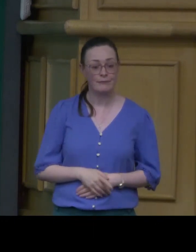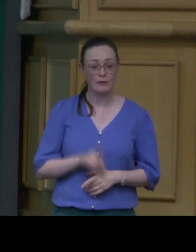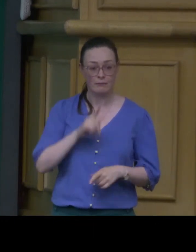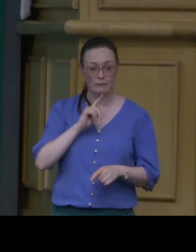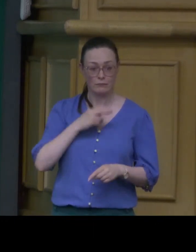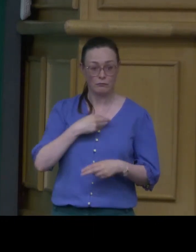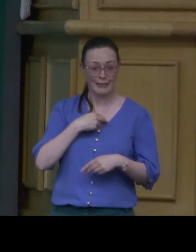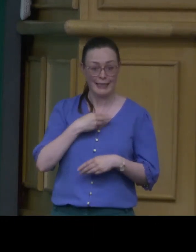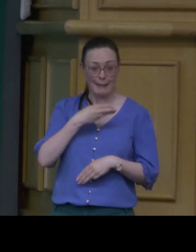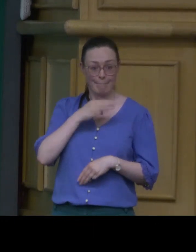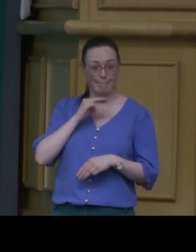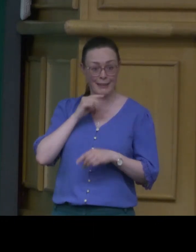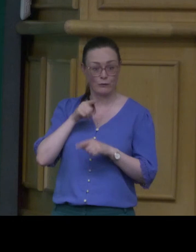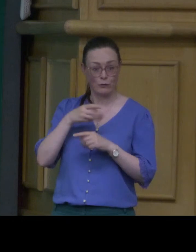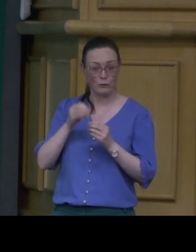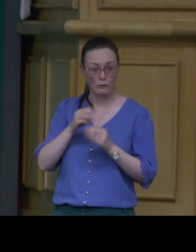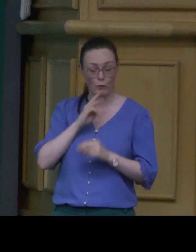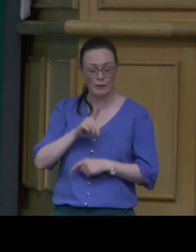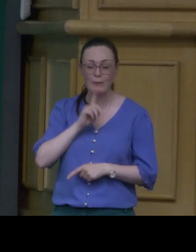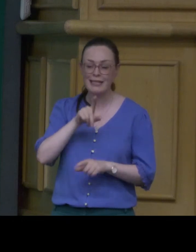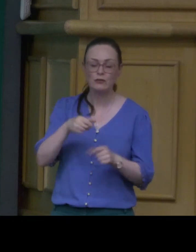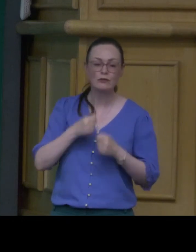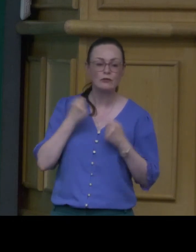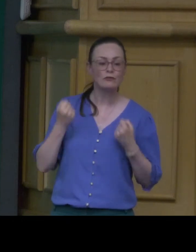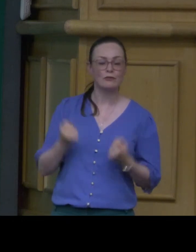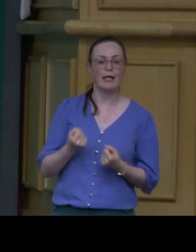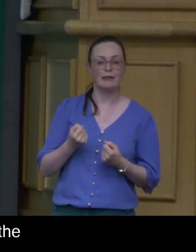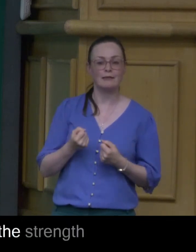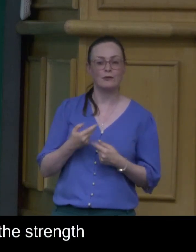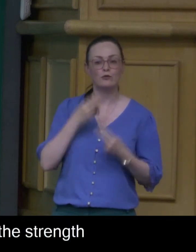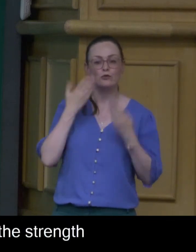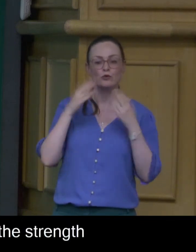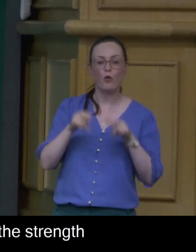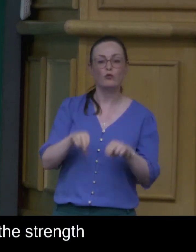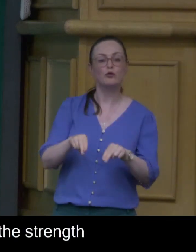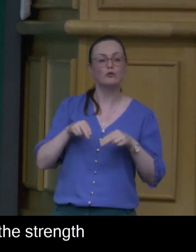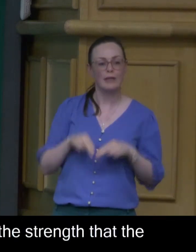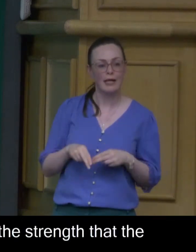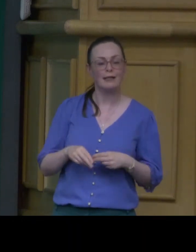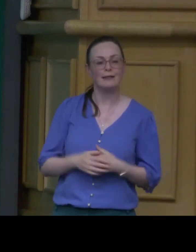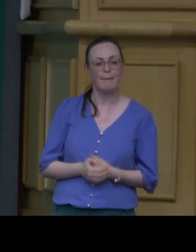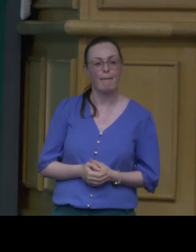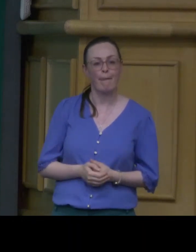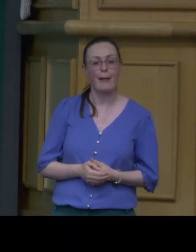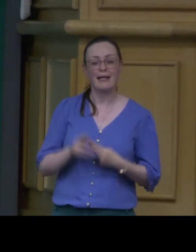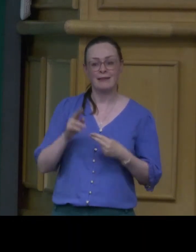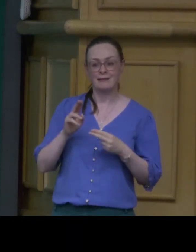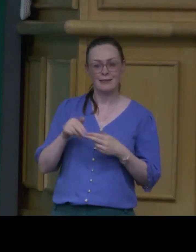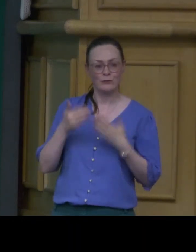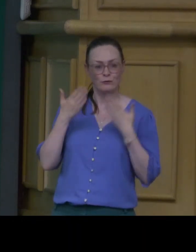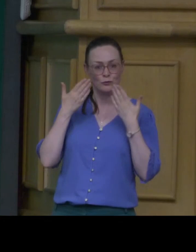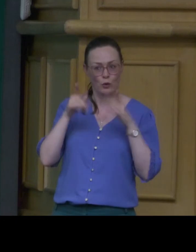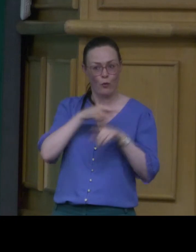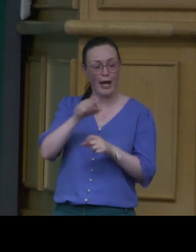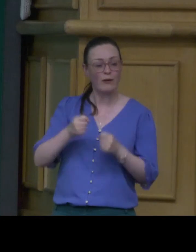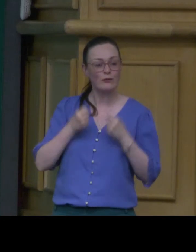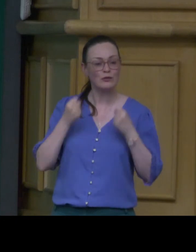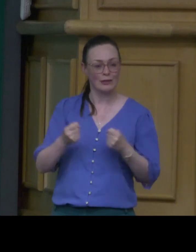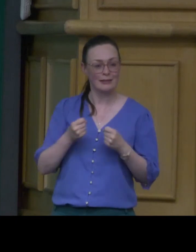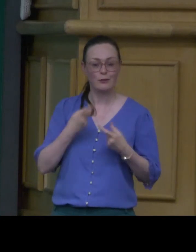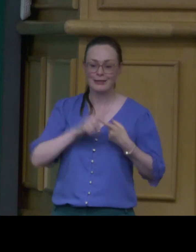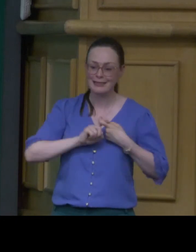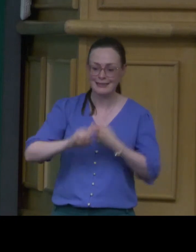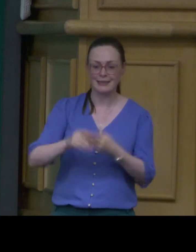meant it. That's the strength that the neutrality we've had can show. We should stick to